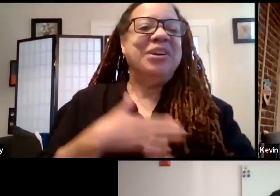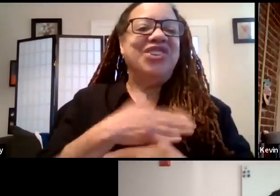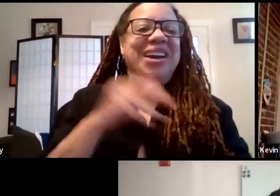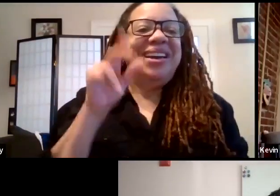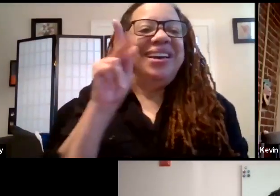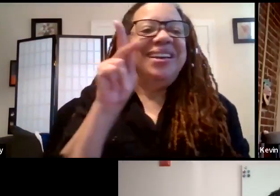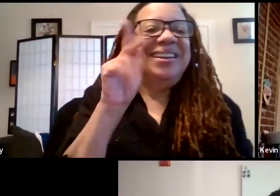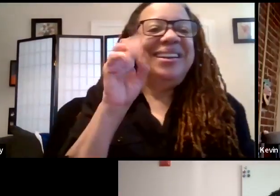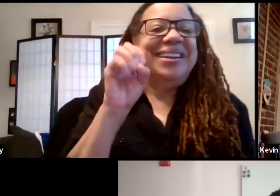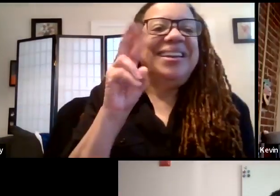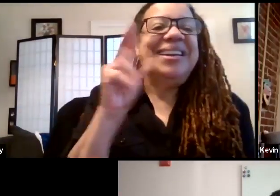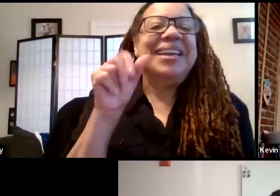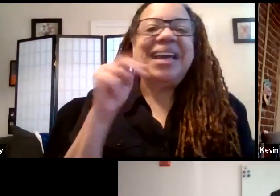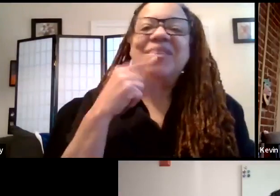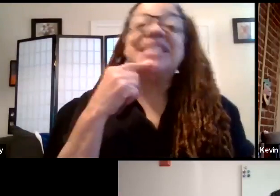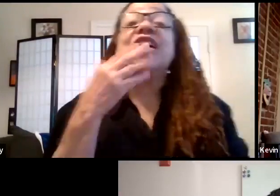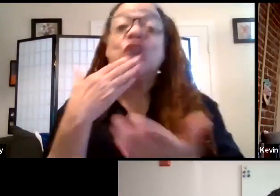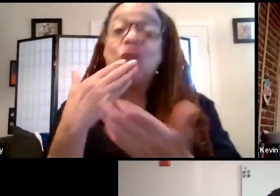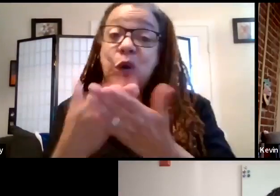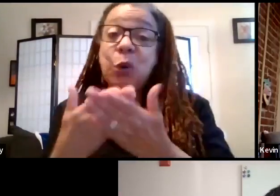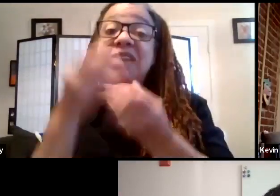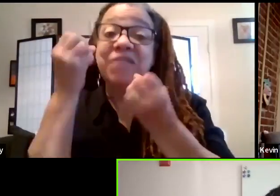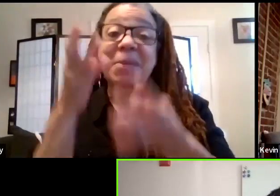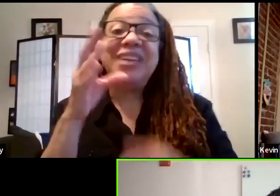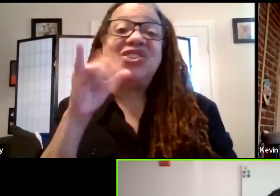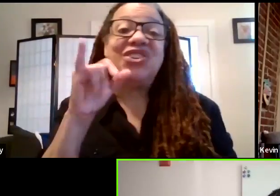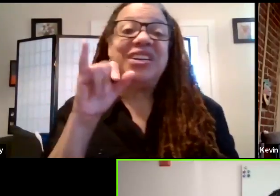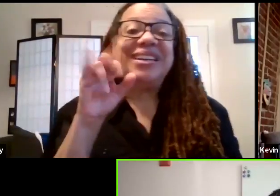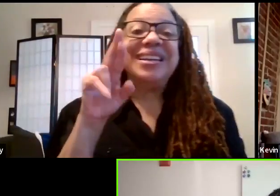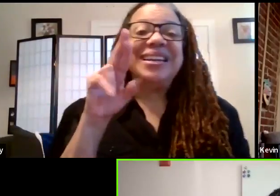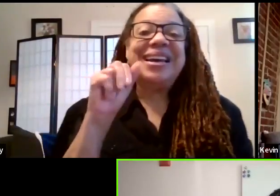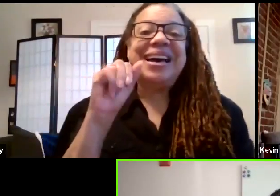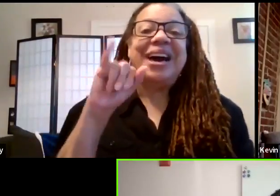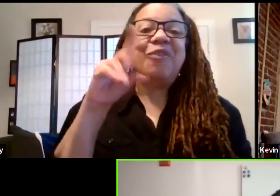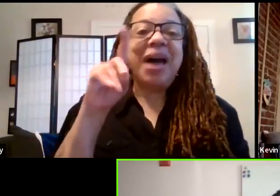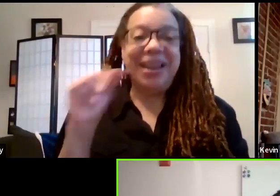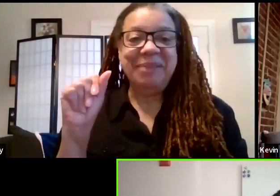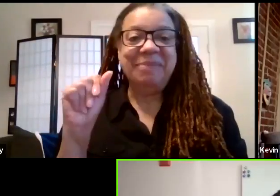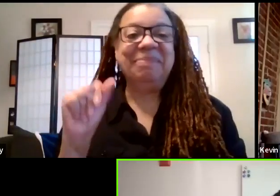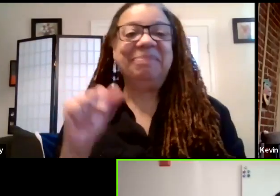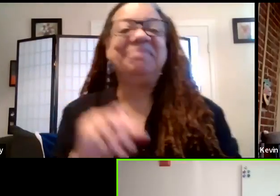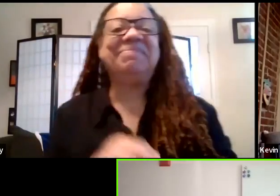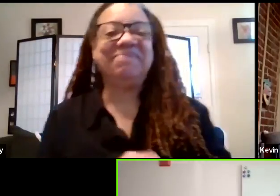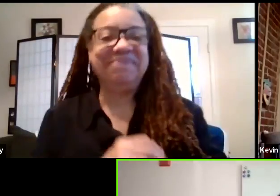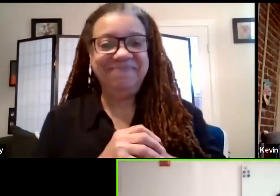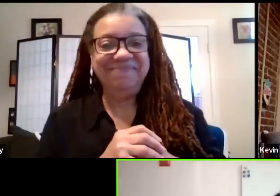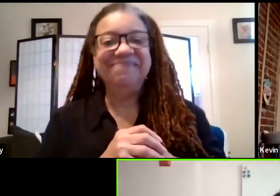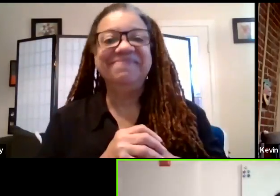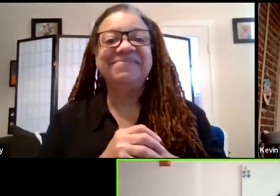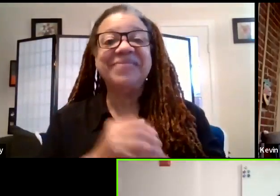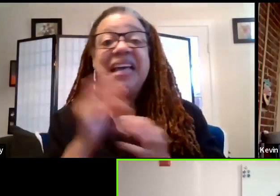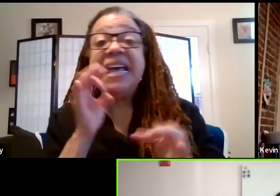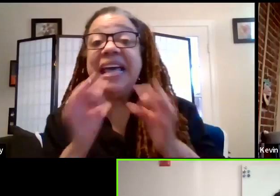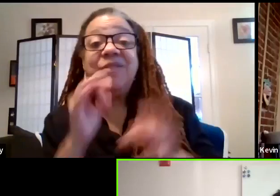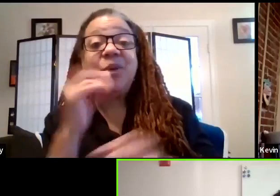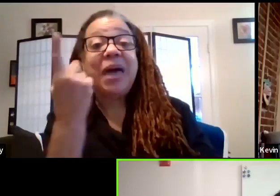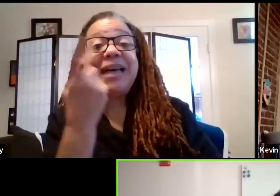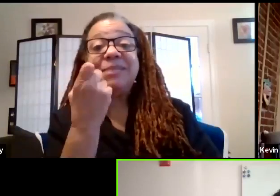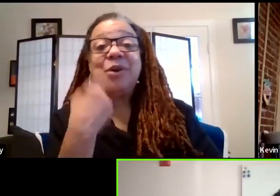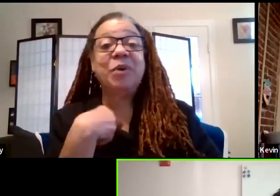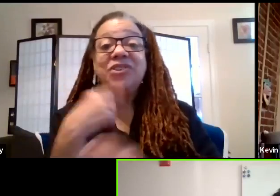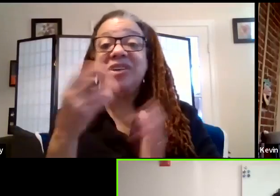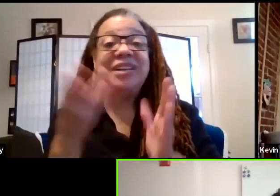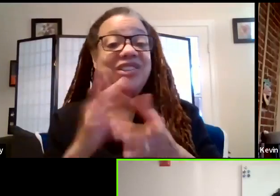Great information, Arida. Thanks. Yeah. So if someone asks me a question in the chat,